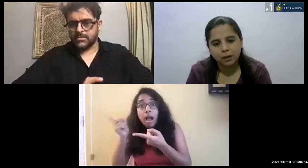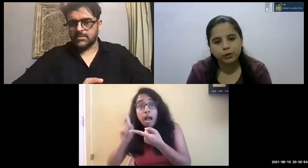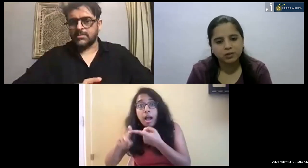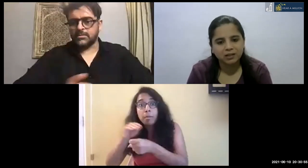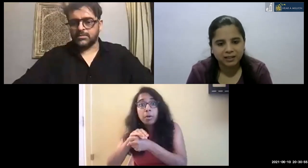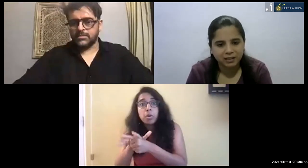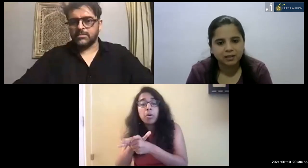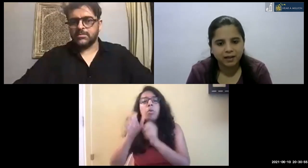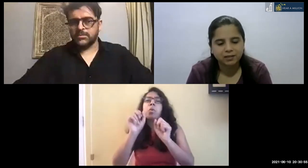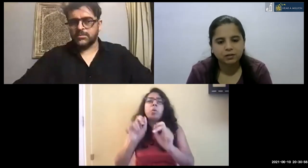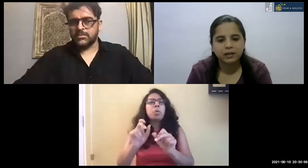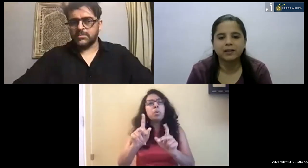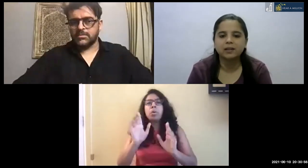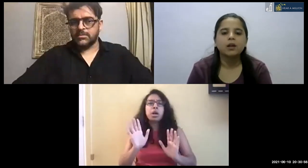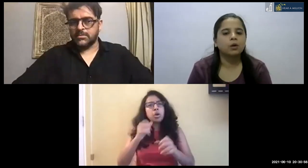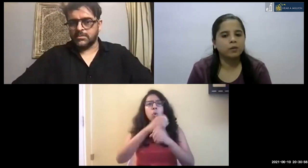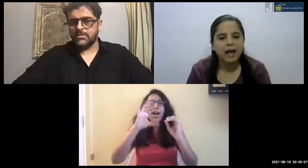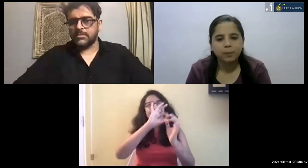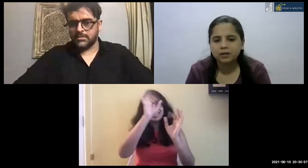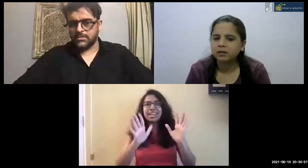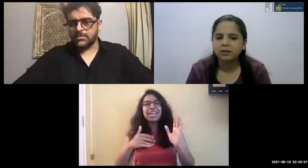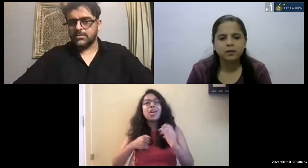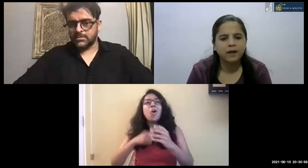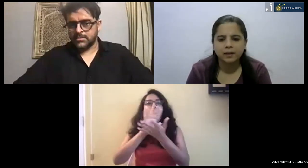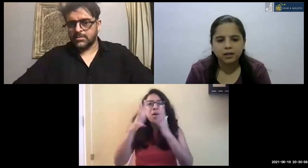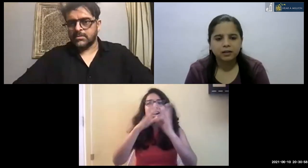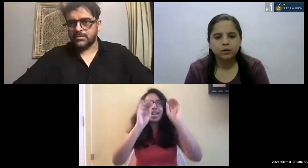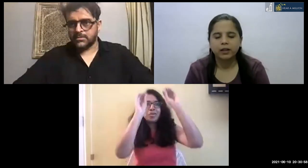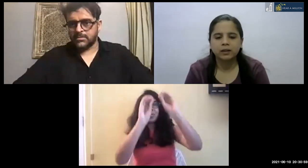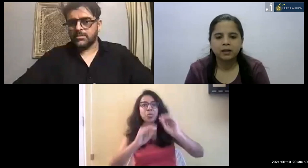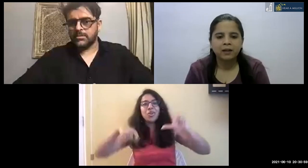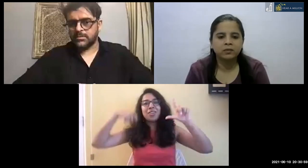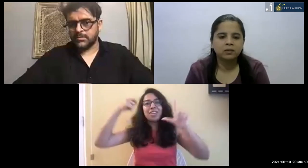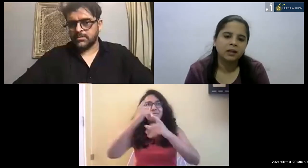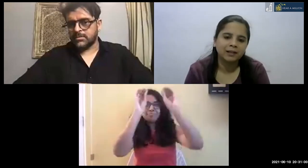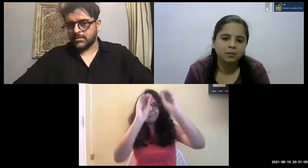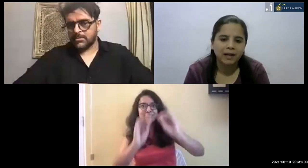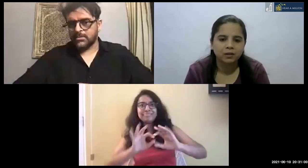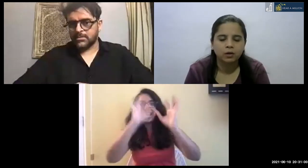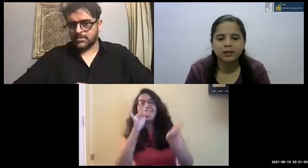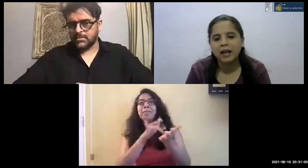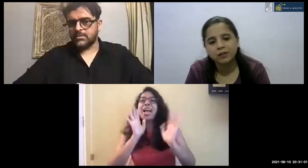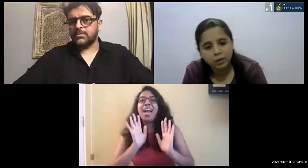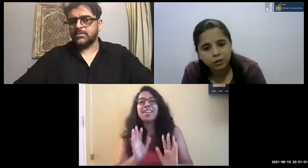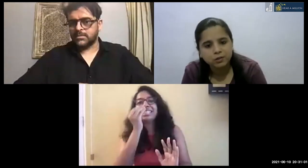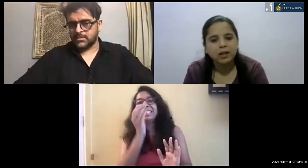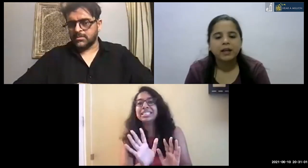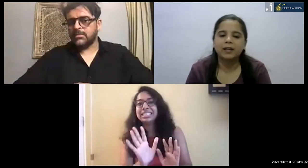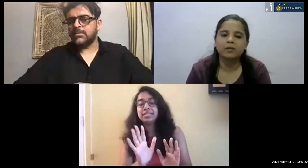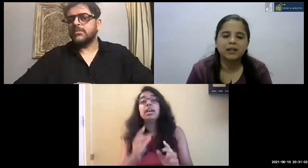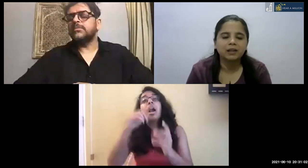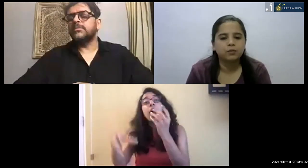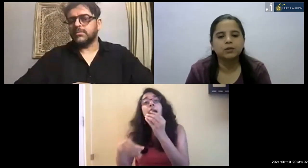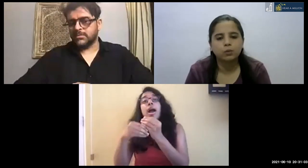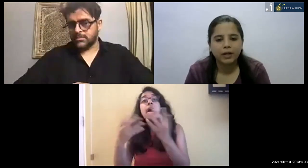aware about using the technical devices. And then COVID happened, then they were fine. That okay, they have the lesson plans and all, they have the videos